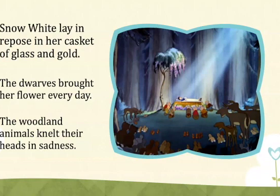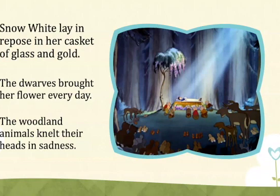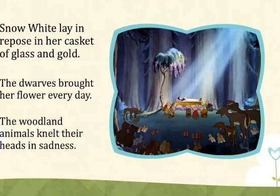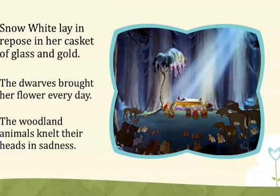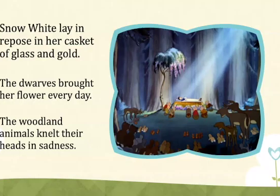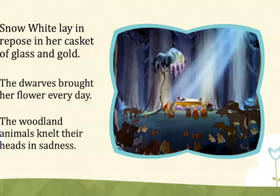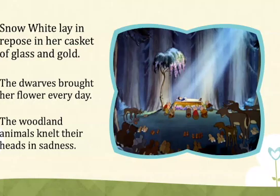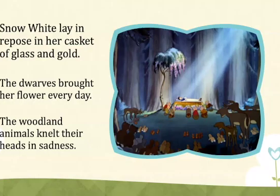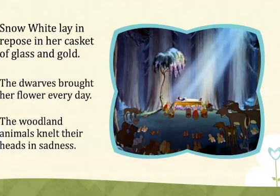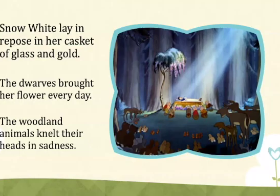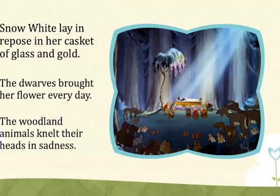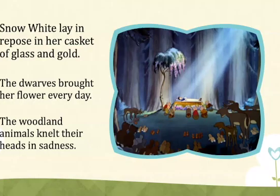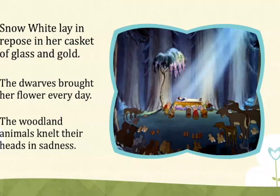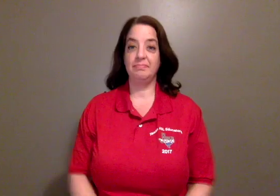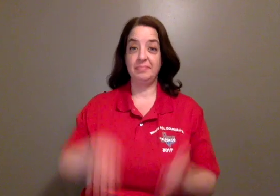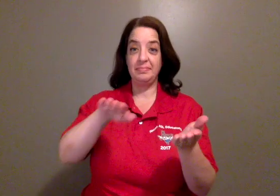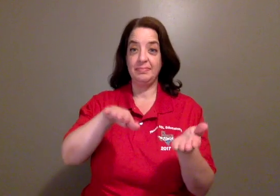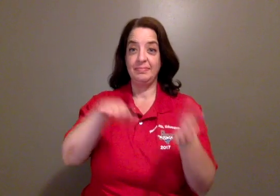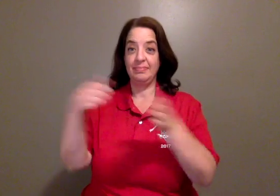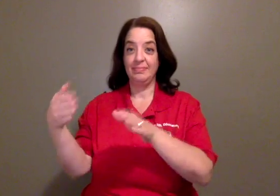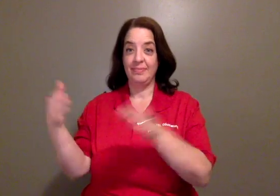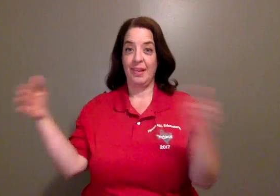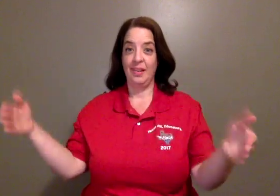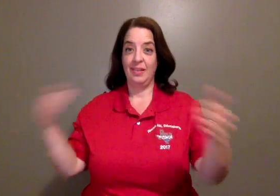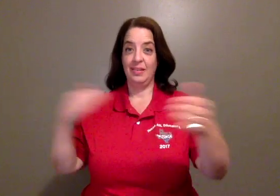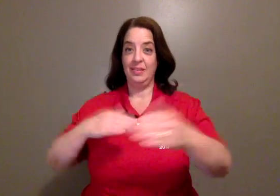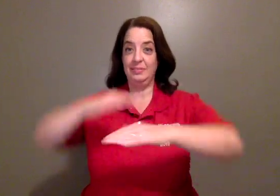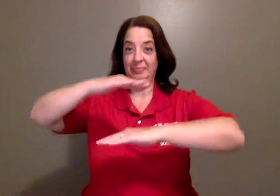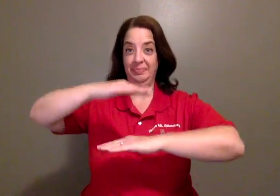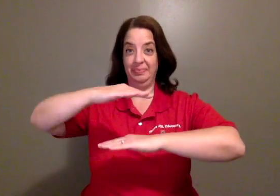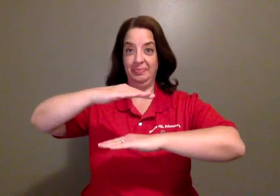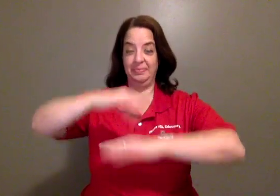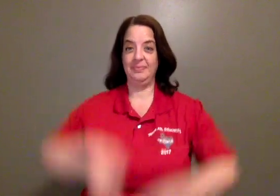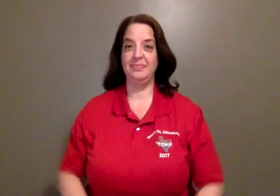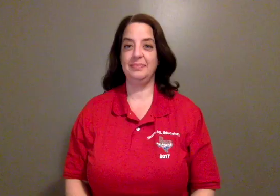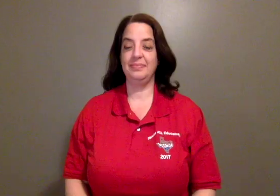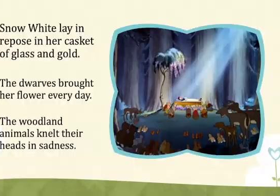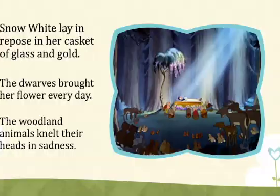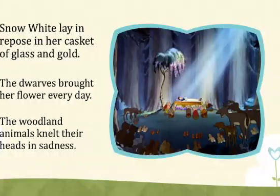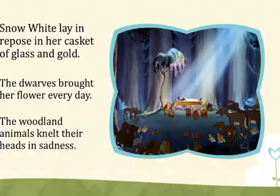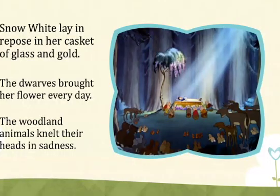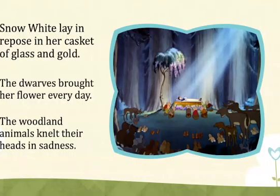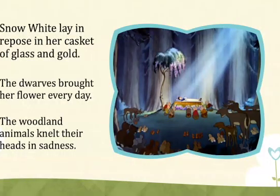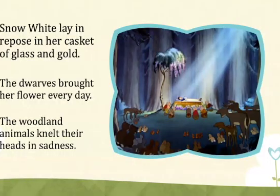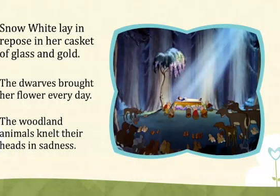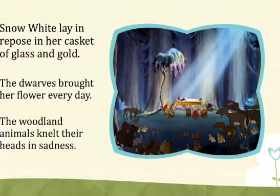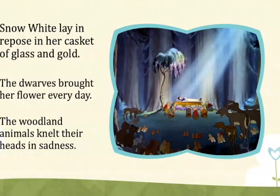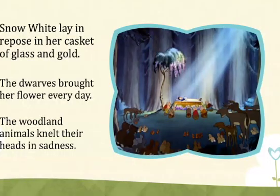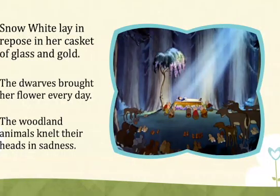you start by identifying that it's a casket, or actually a death box is how you would sign that. And then